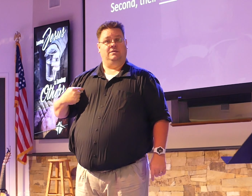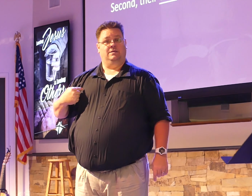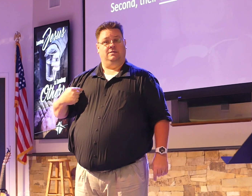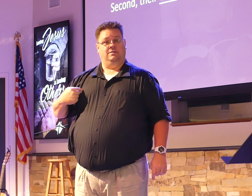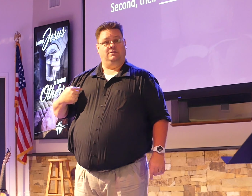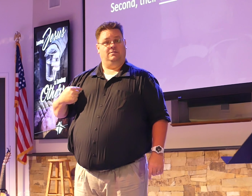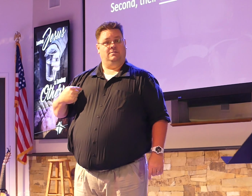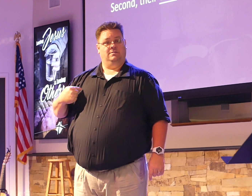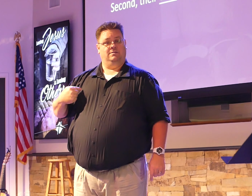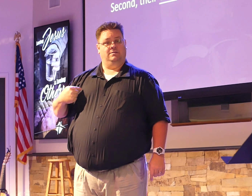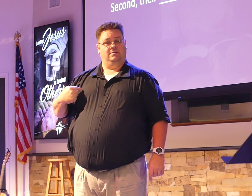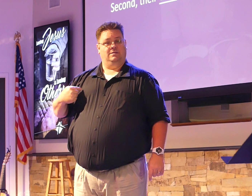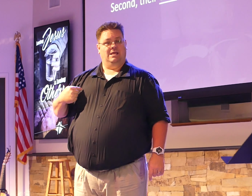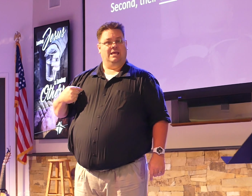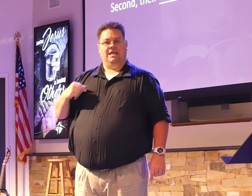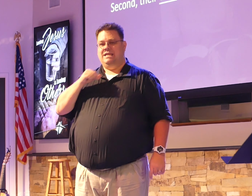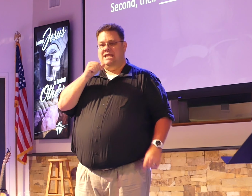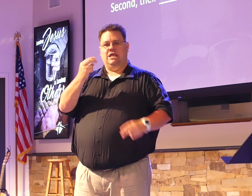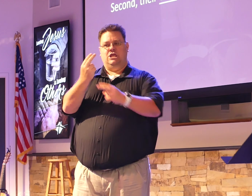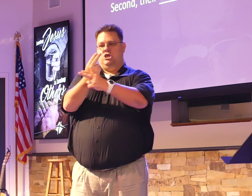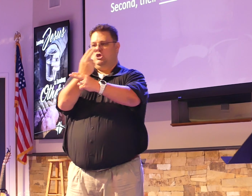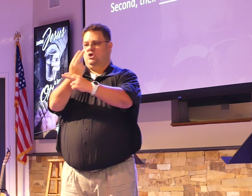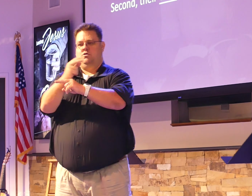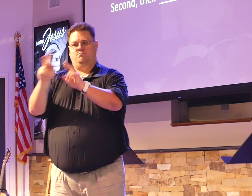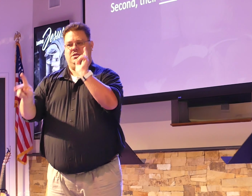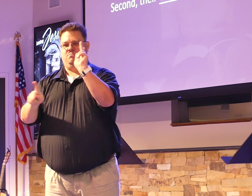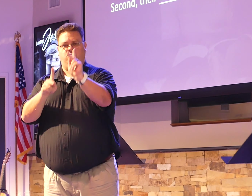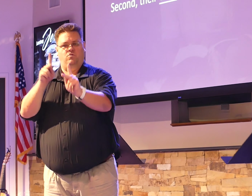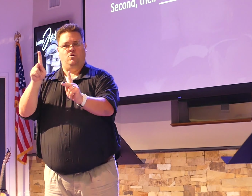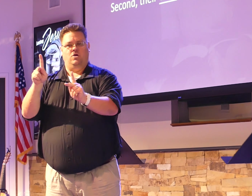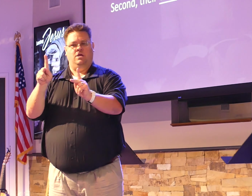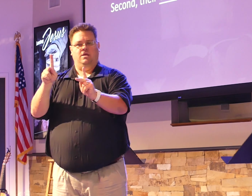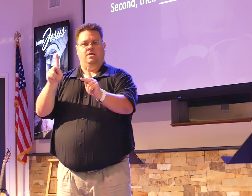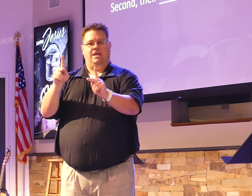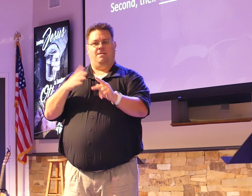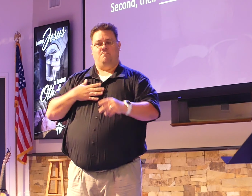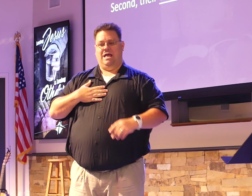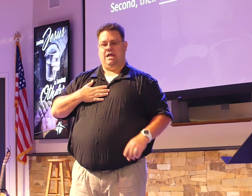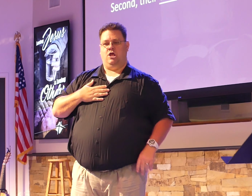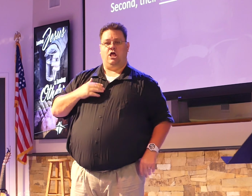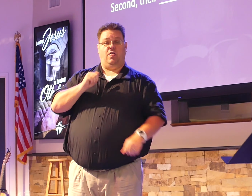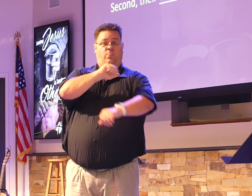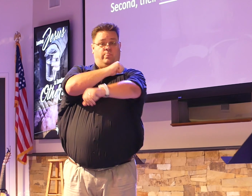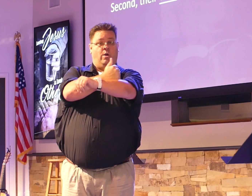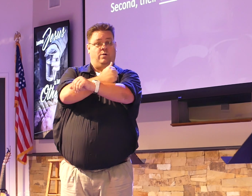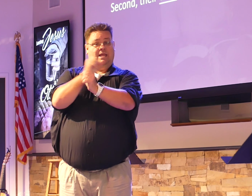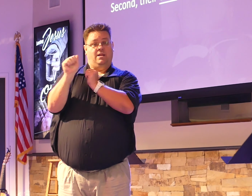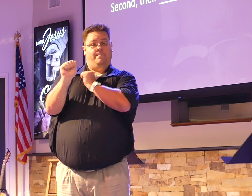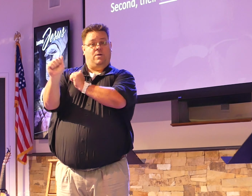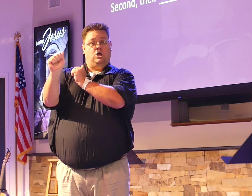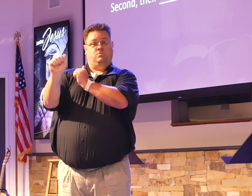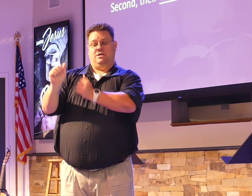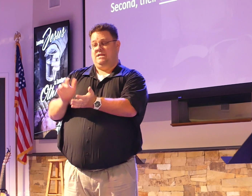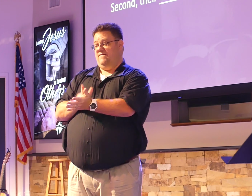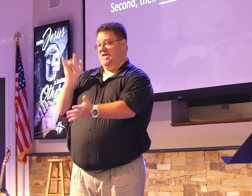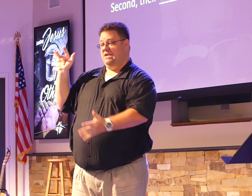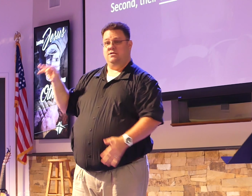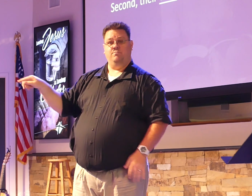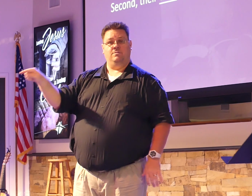He did not use people and use his position as an apostle to take advantage of people, to try